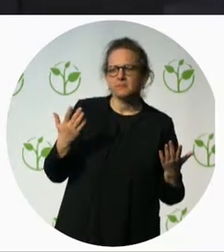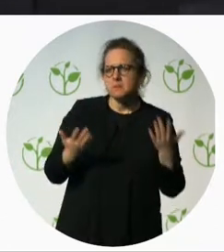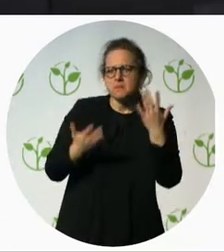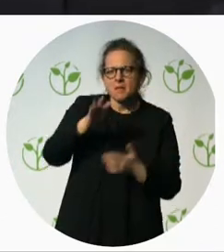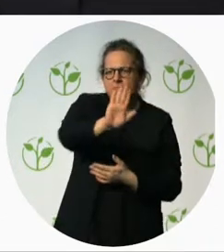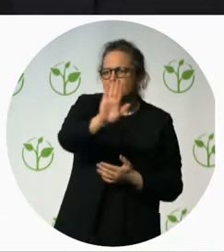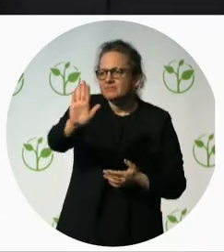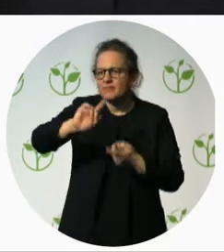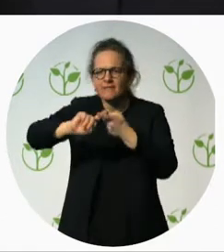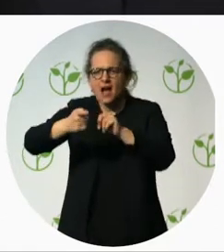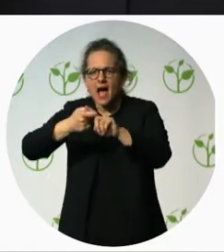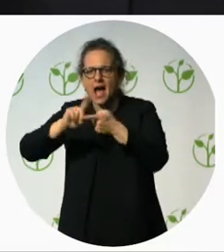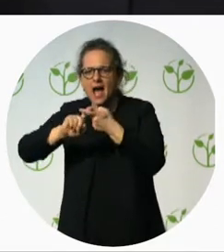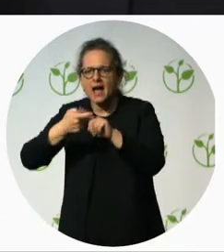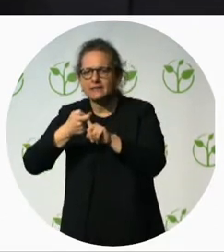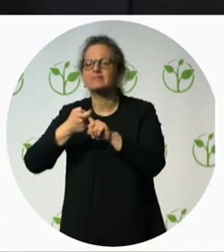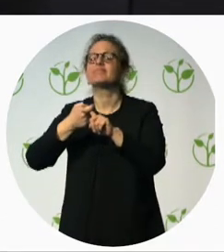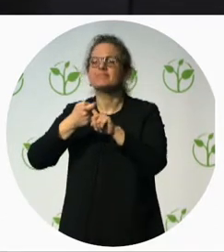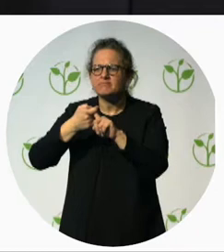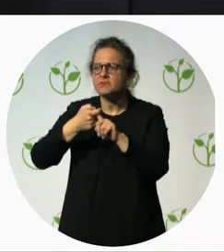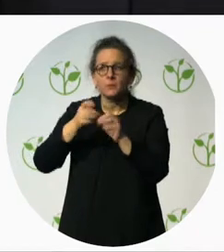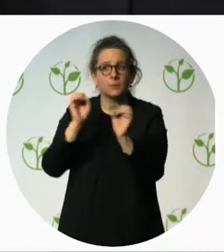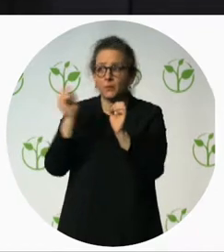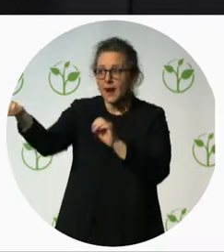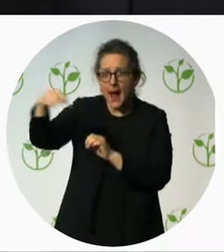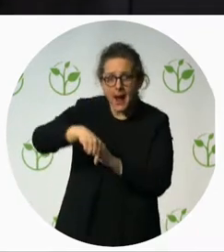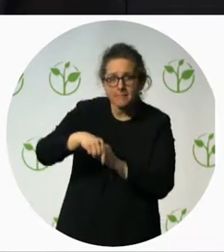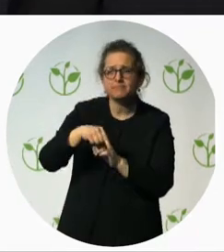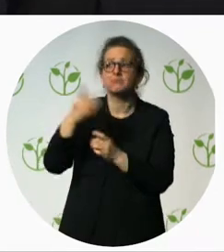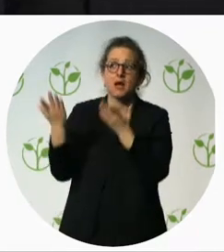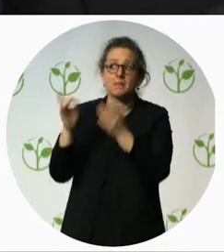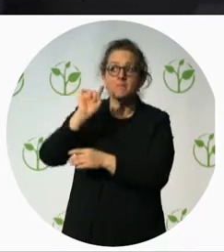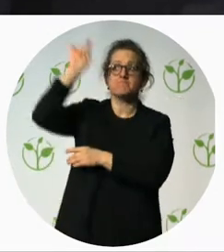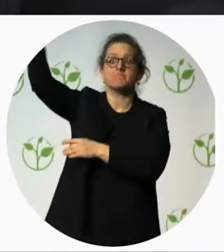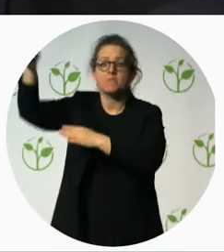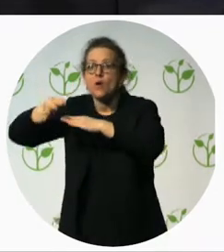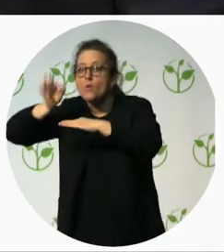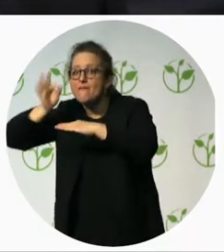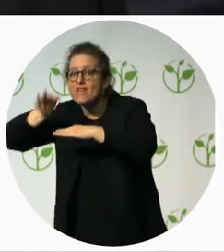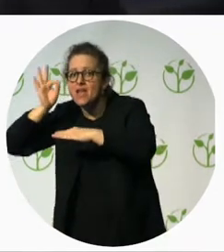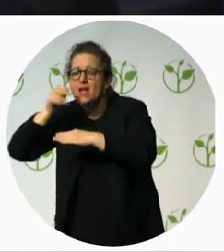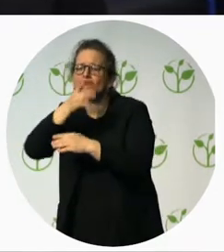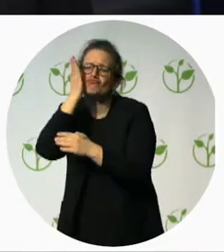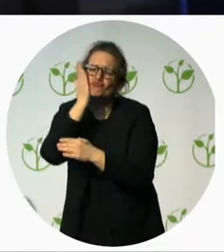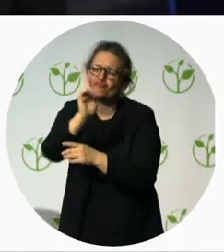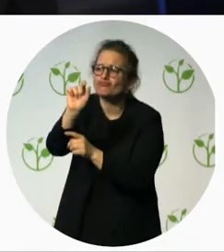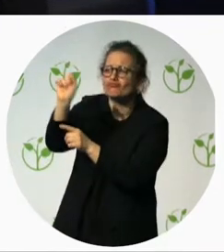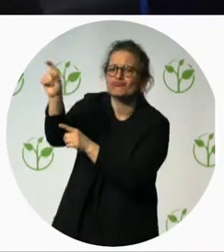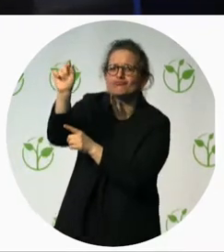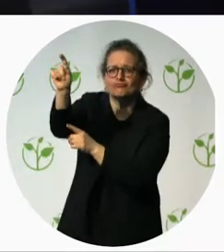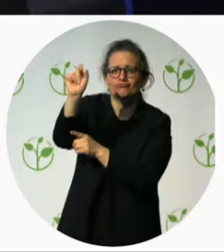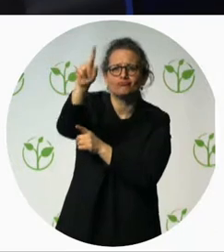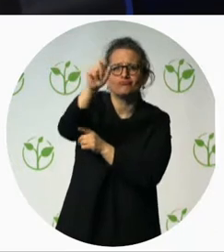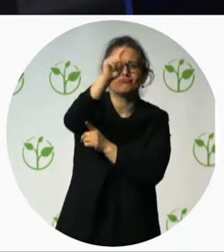message. Well, you know that we have our award ceremony this evening. We have 83 best